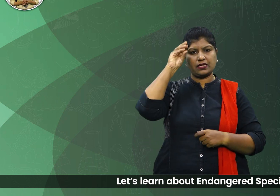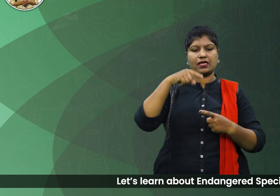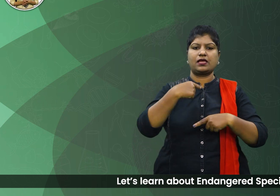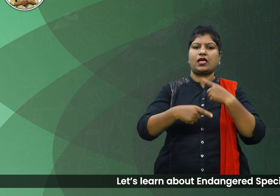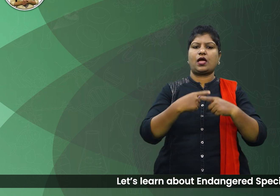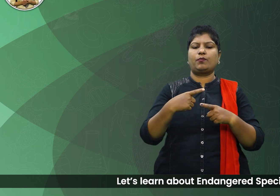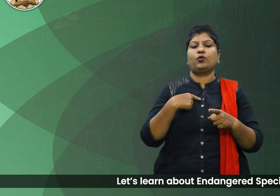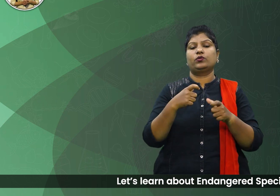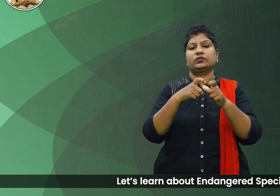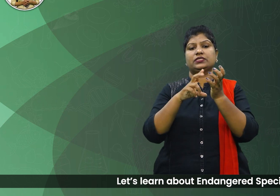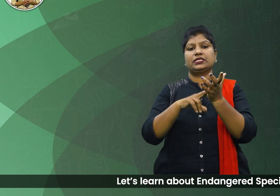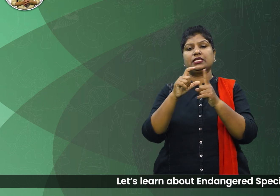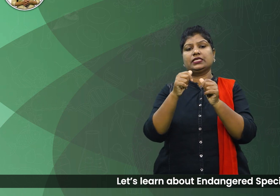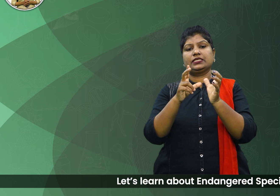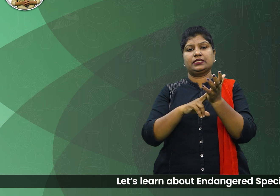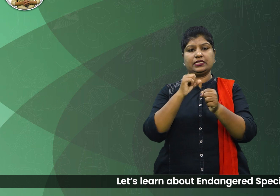endangered species species.